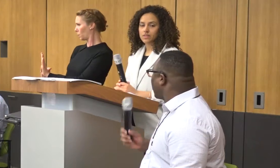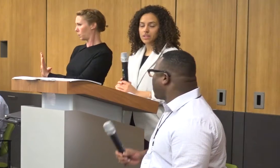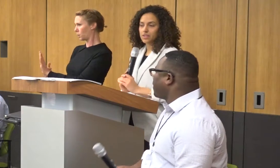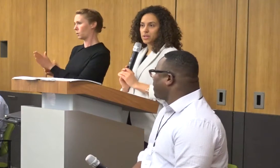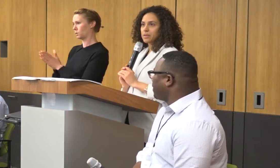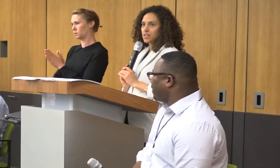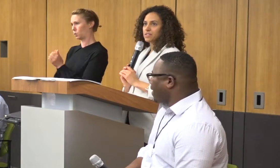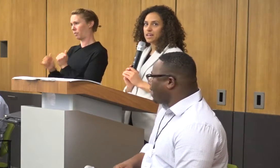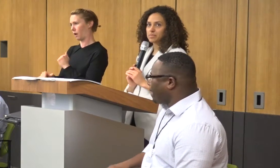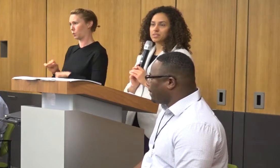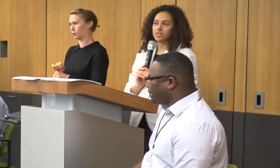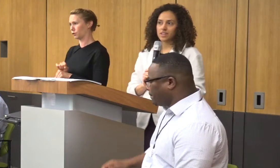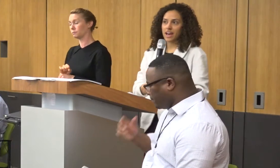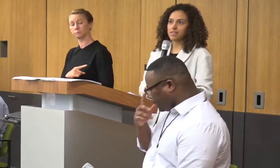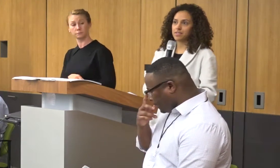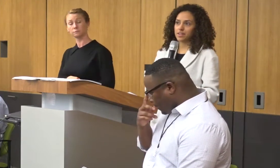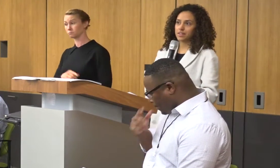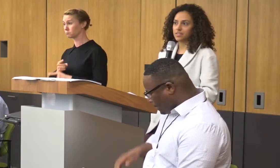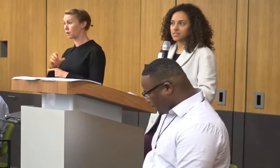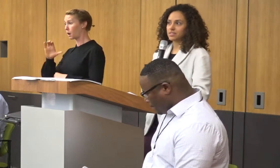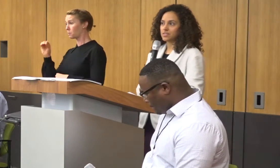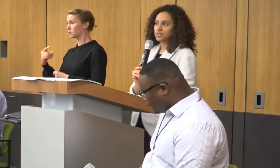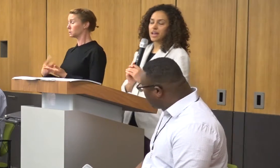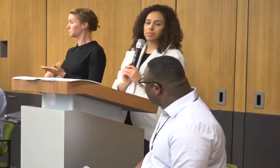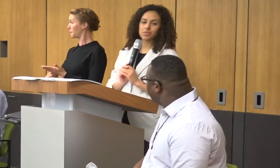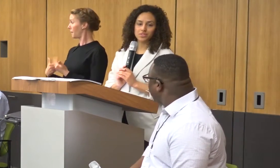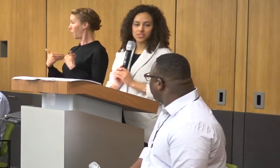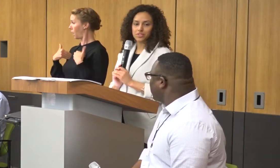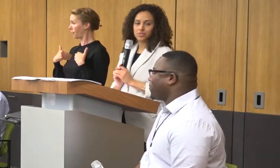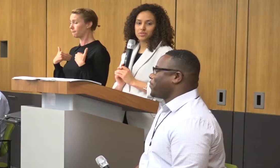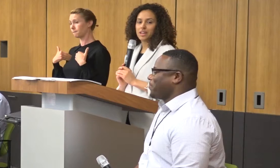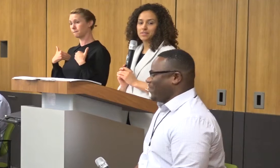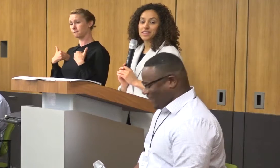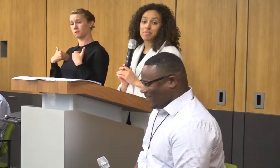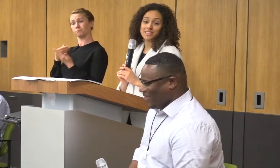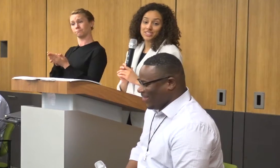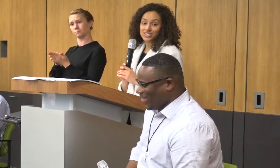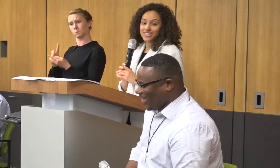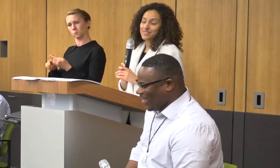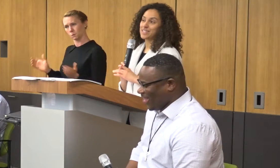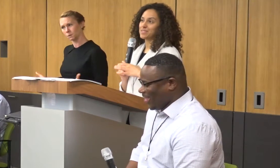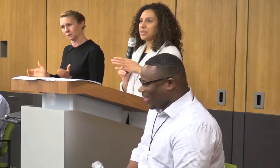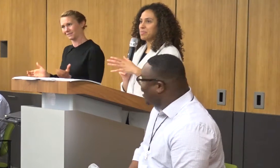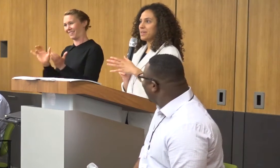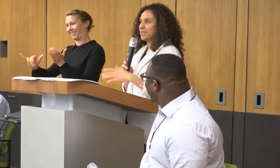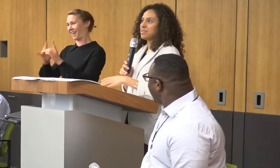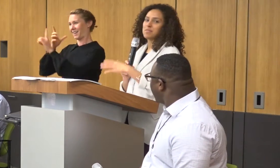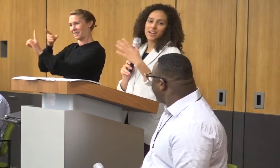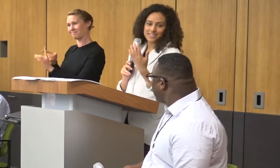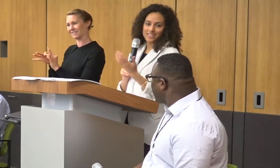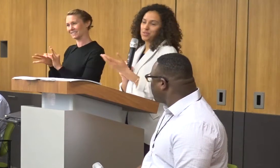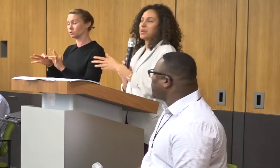doing. And those companies oftentimes have the capital to elevate that message, because whether it